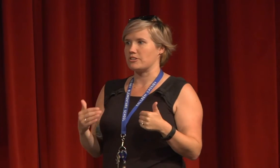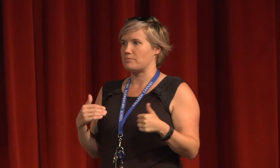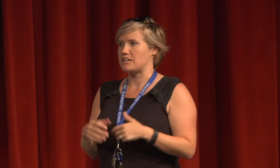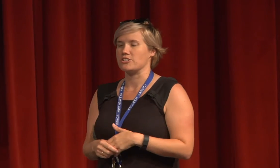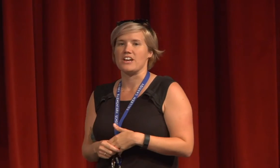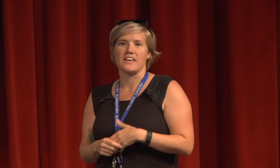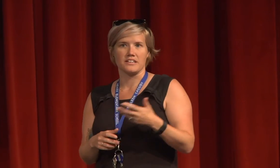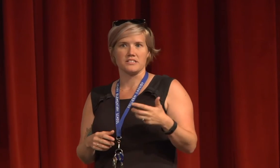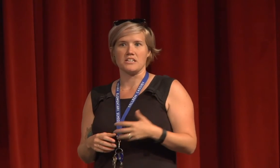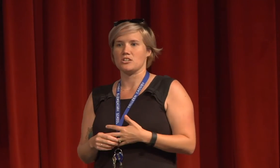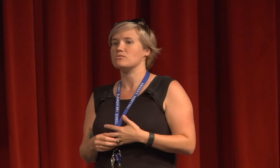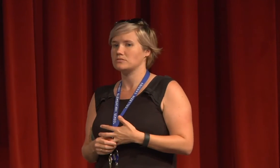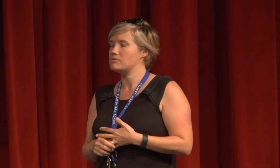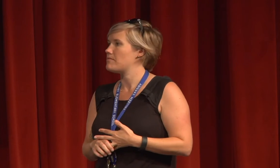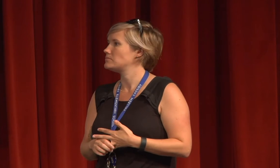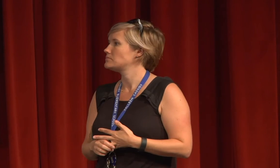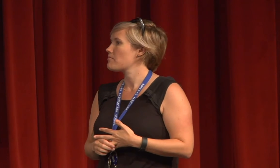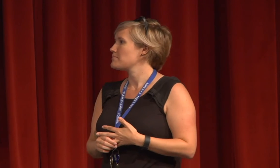little bit easier and they can see you.